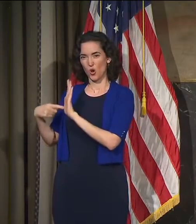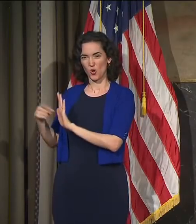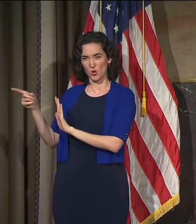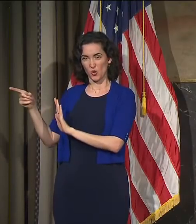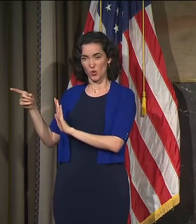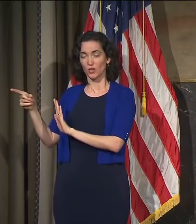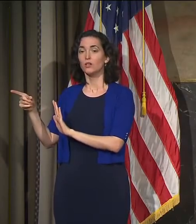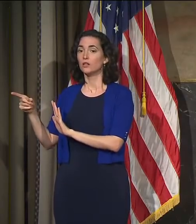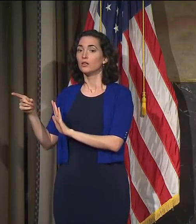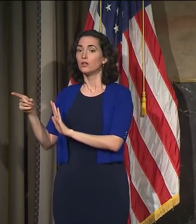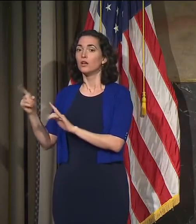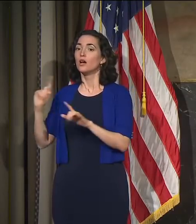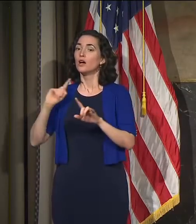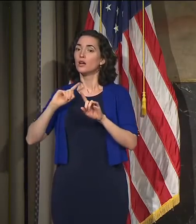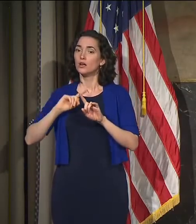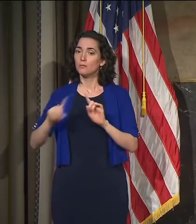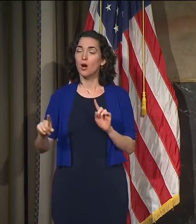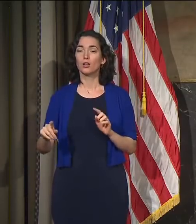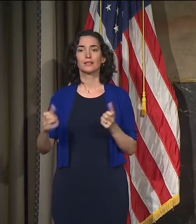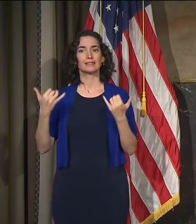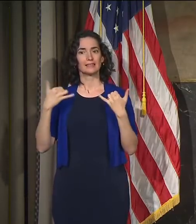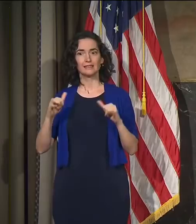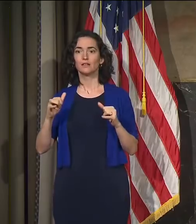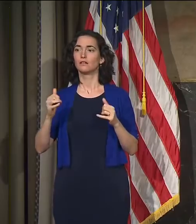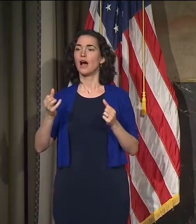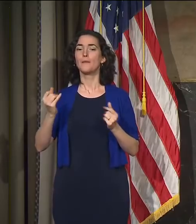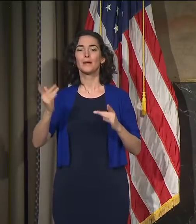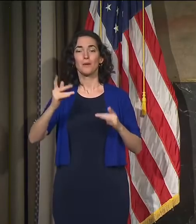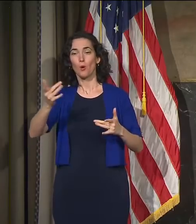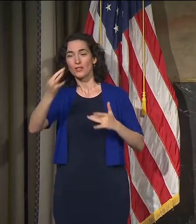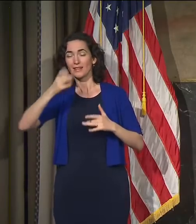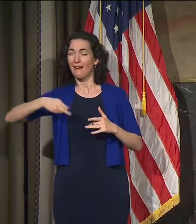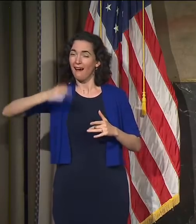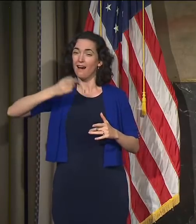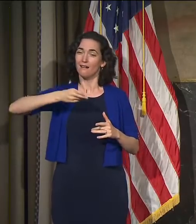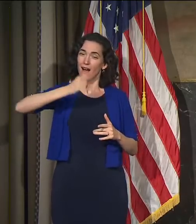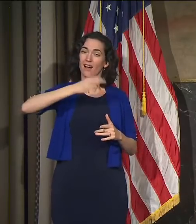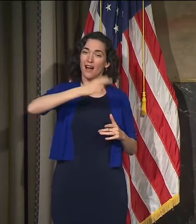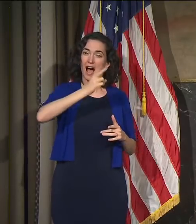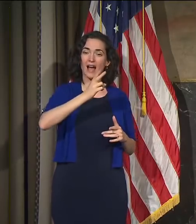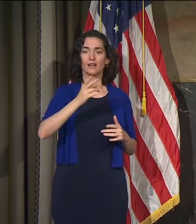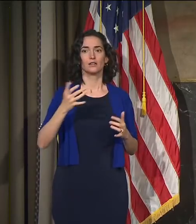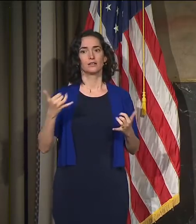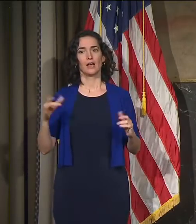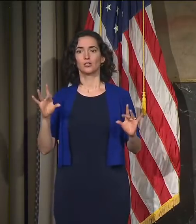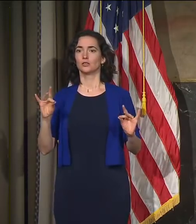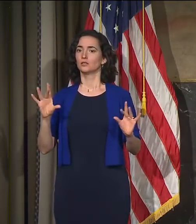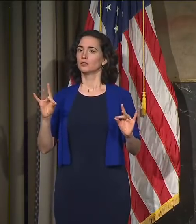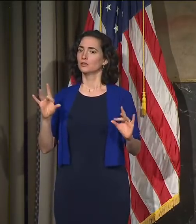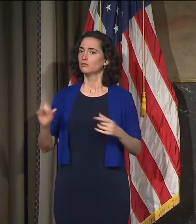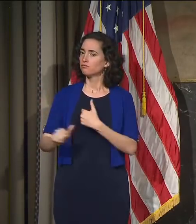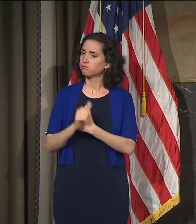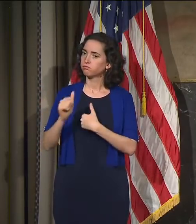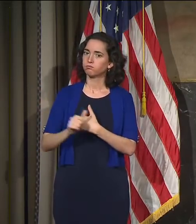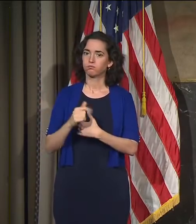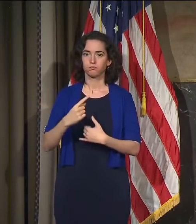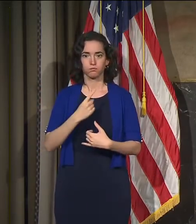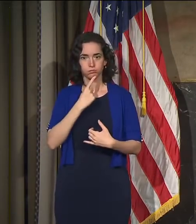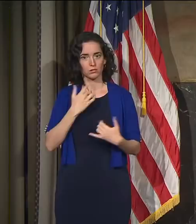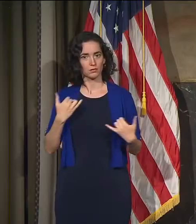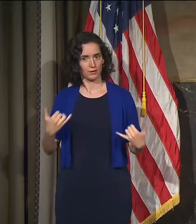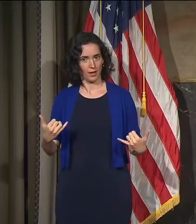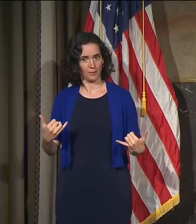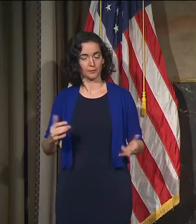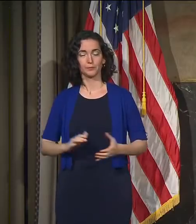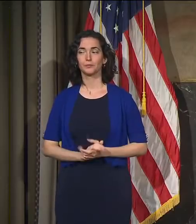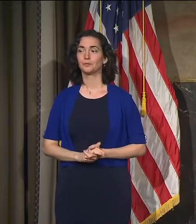of those very elevated numbers that we talked about, we are in a perilous place. Biggest concern to